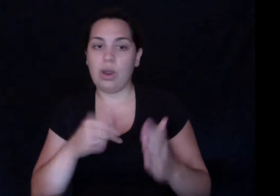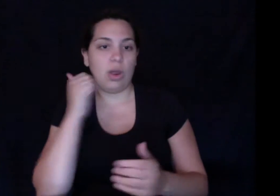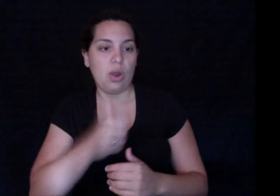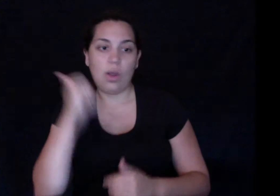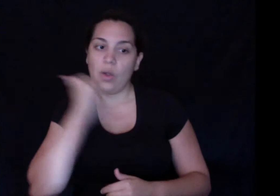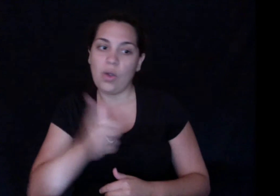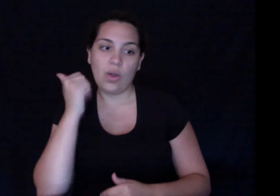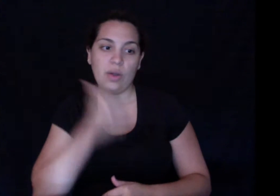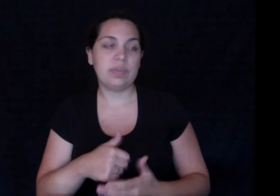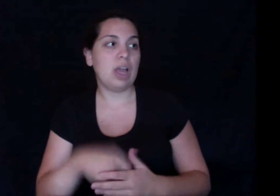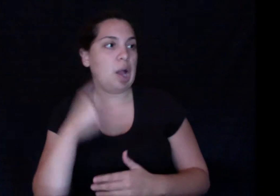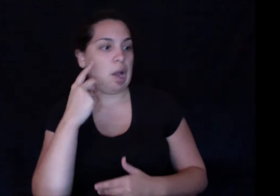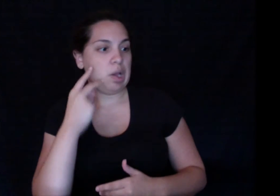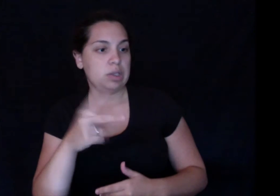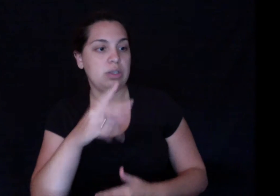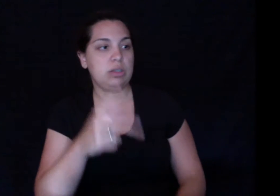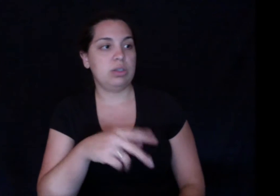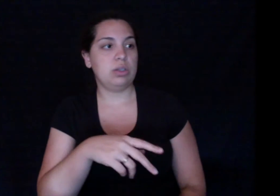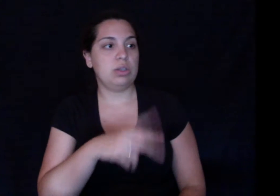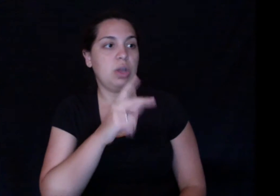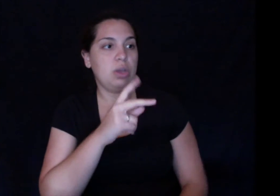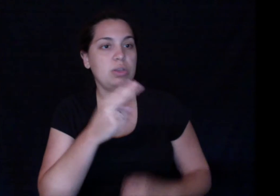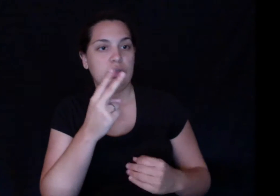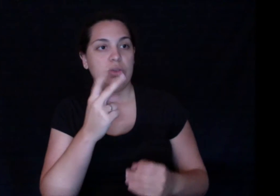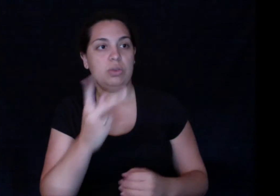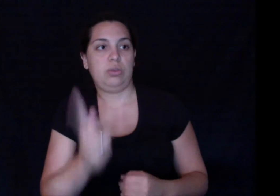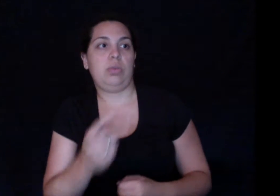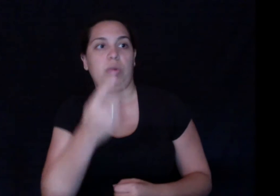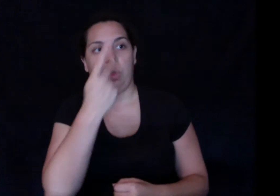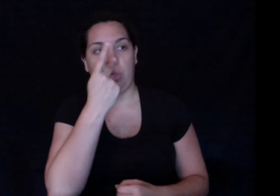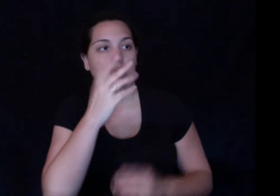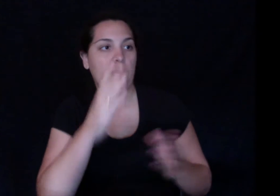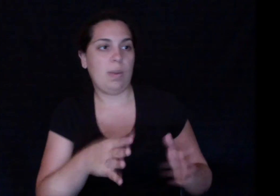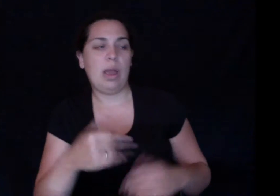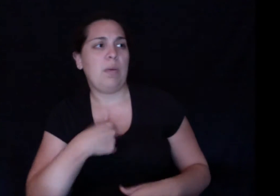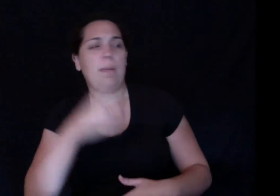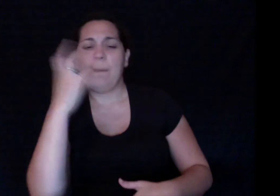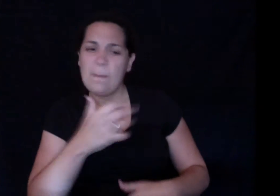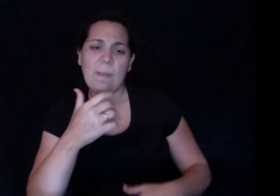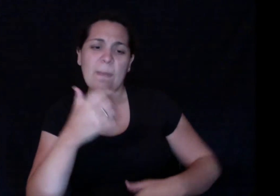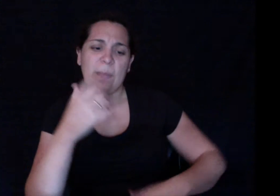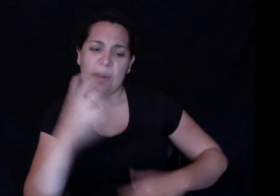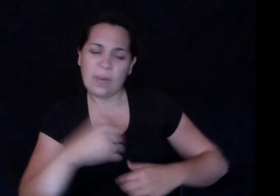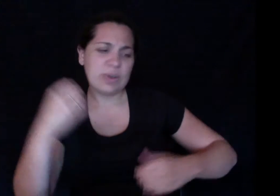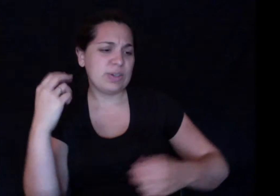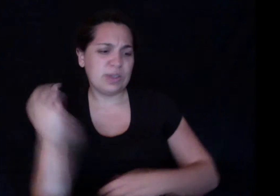Ting credit. I just like saying Ting. Or $25 off of a new device. That is upvoted,